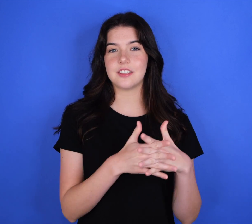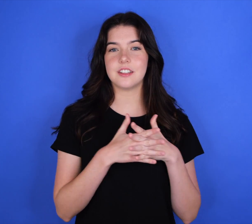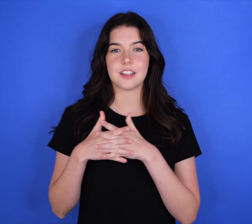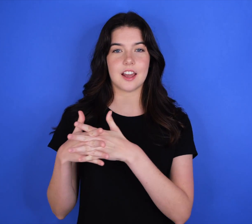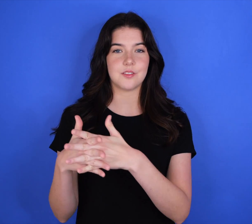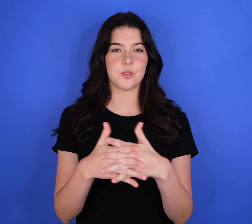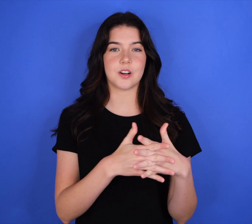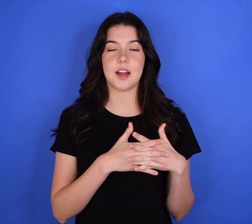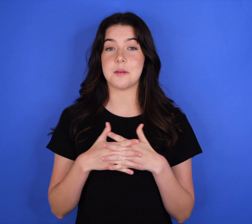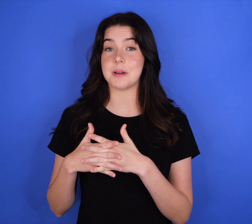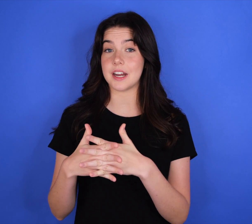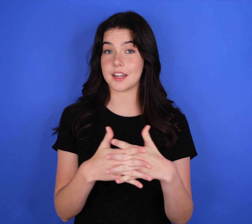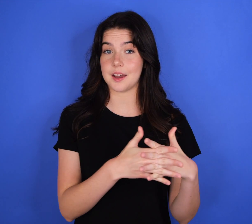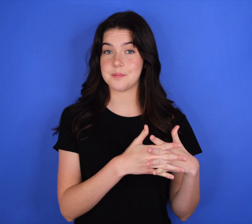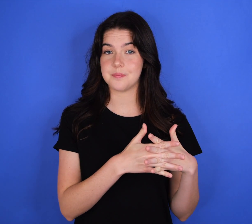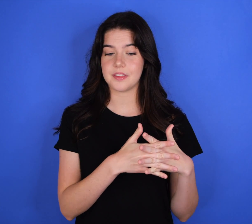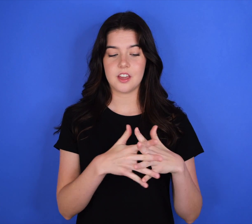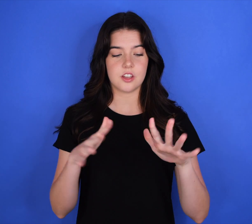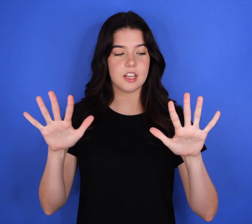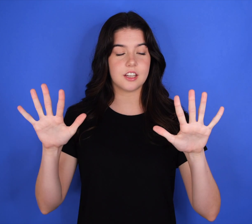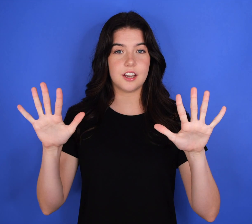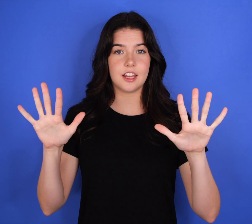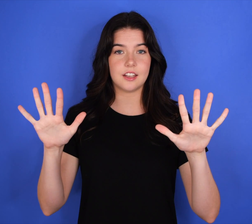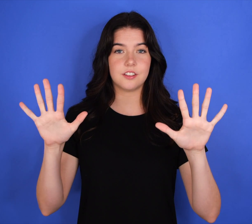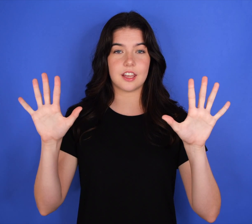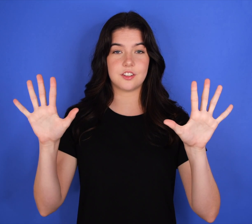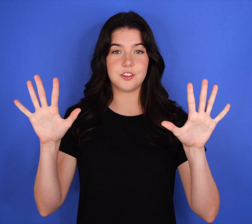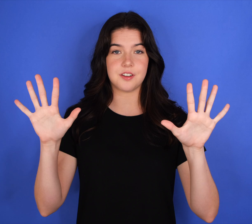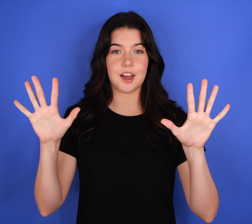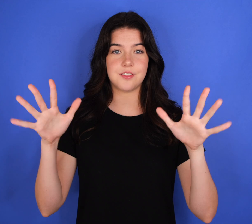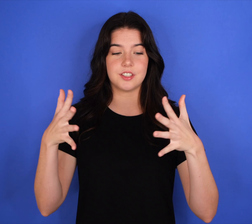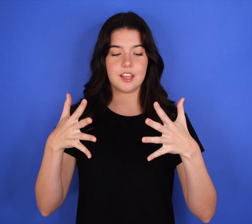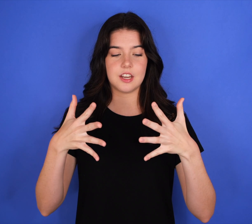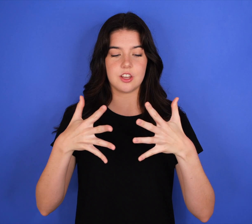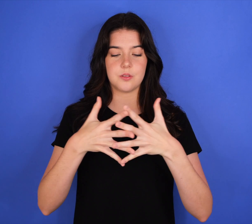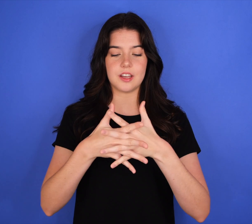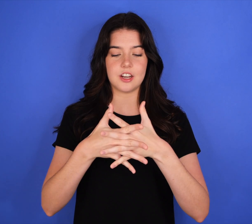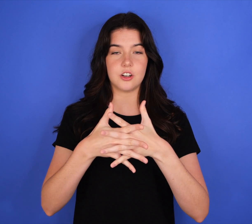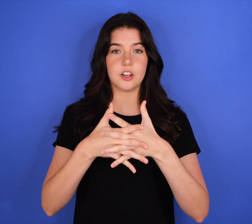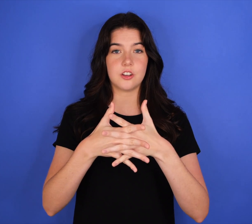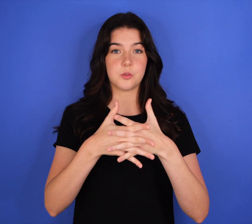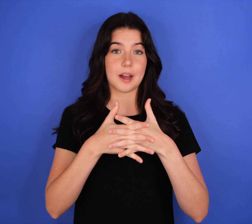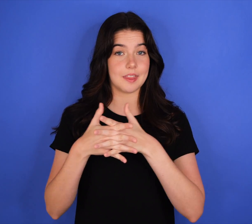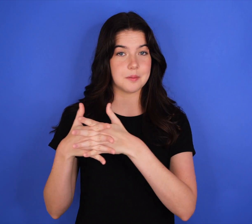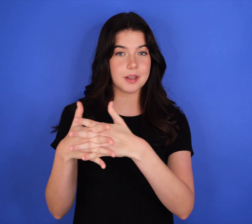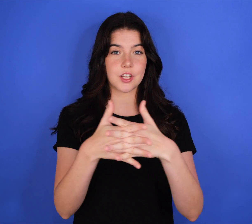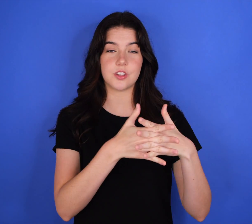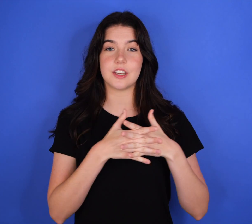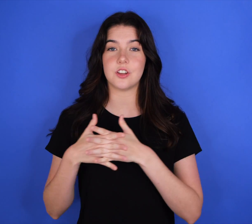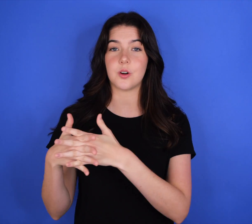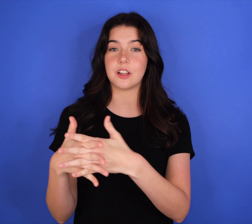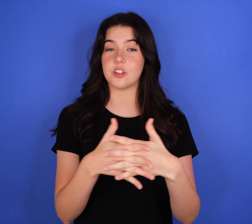the sign for America. You take your hands like 2 5s and you intertwine them, and then you go in a little